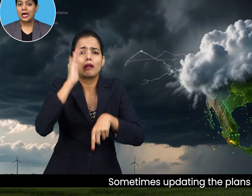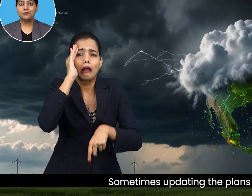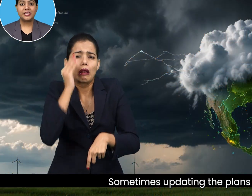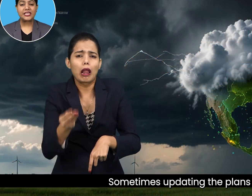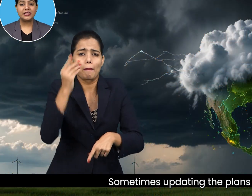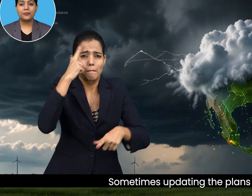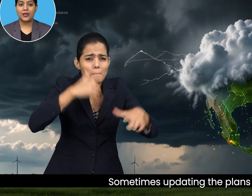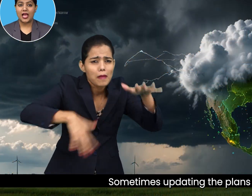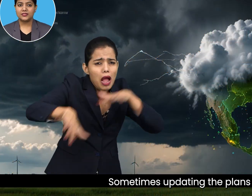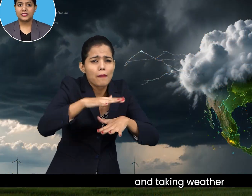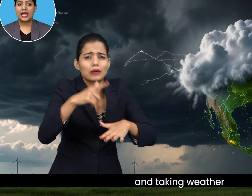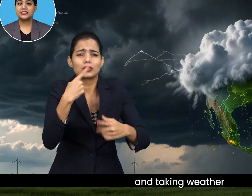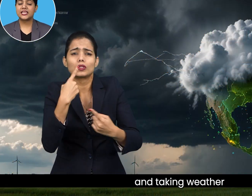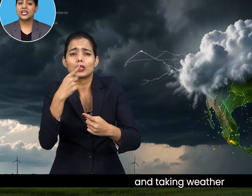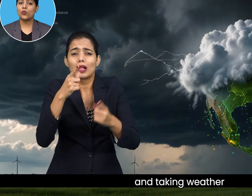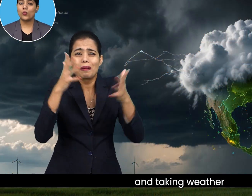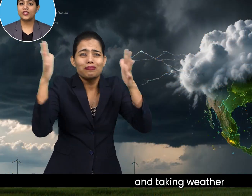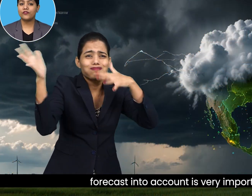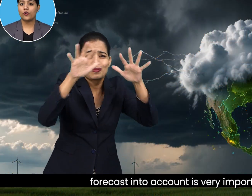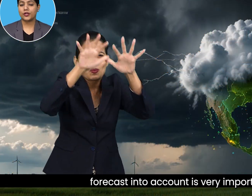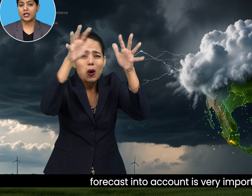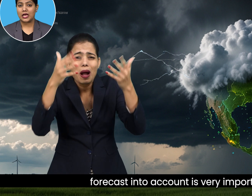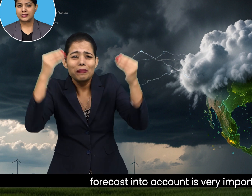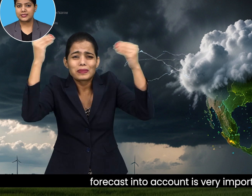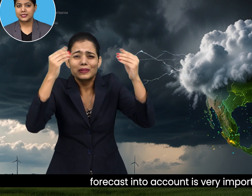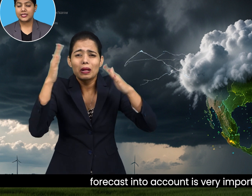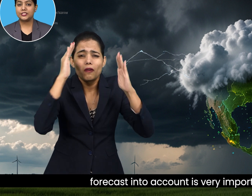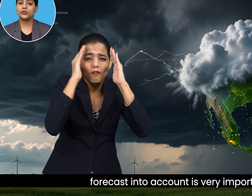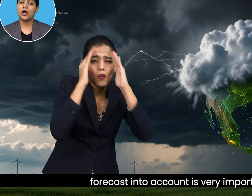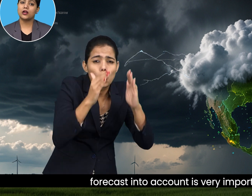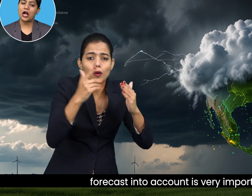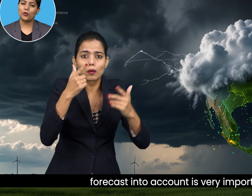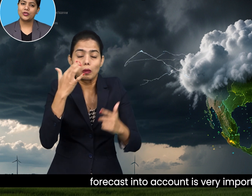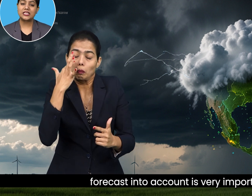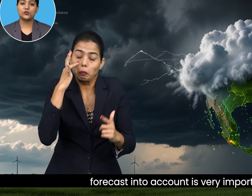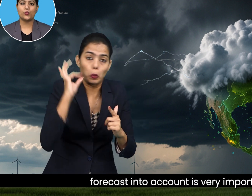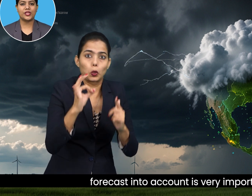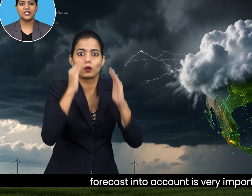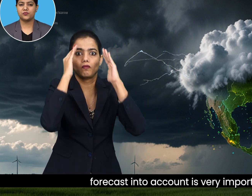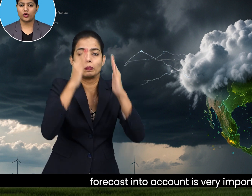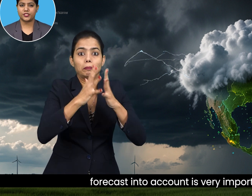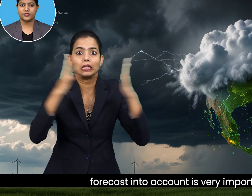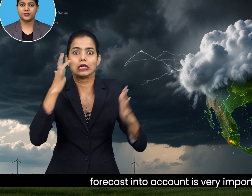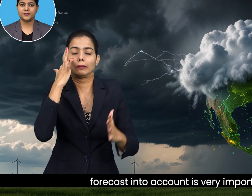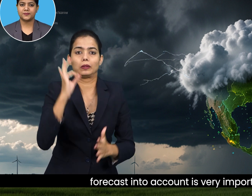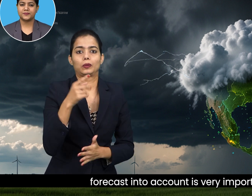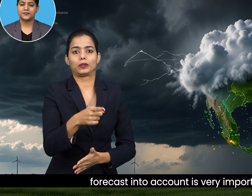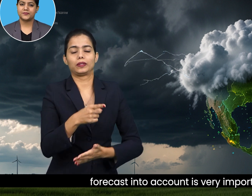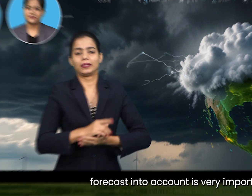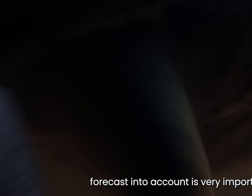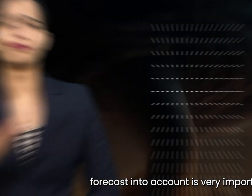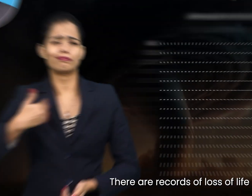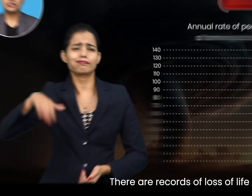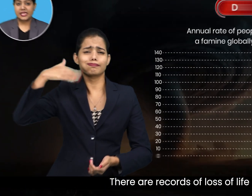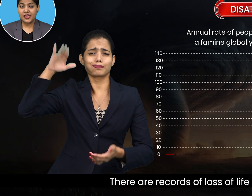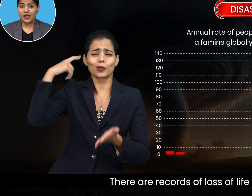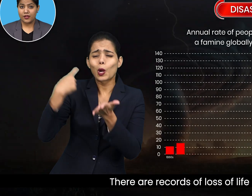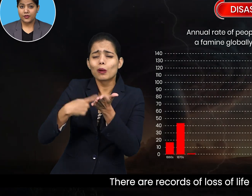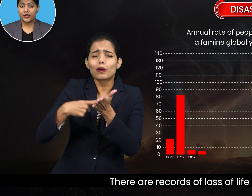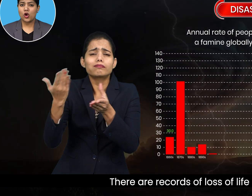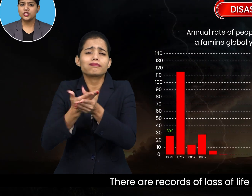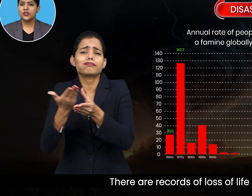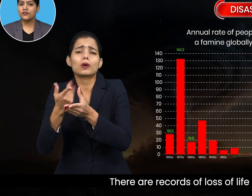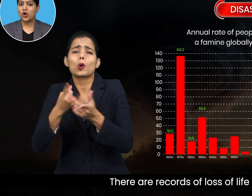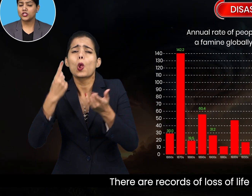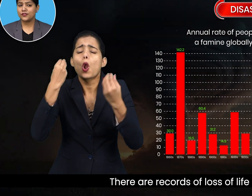Sometimes updating the plans and taking weather forecast into account is very important. There